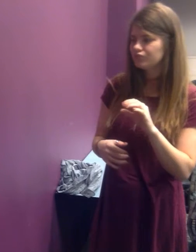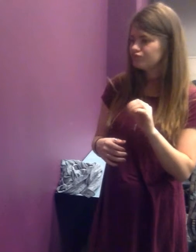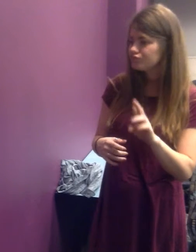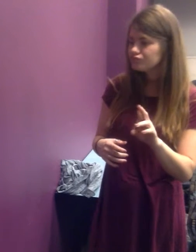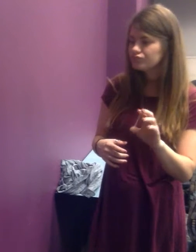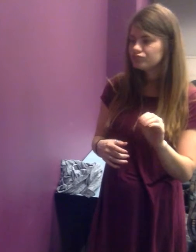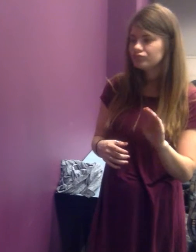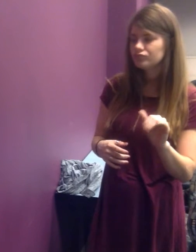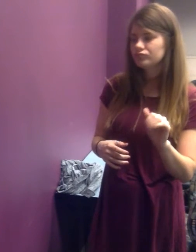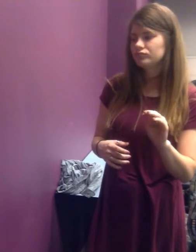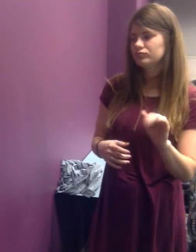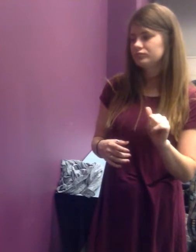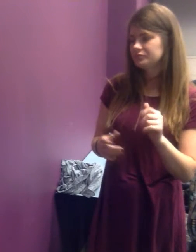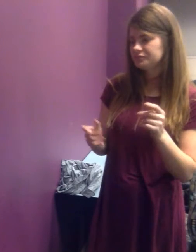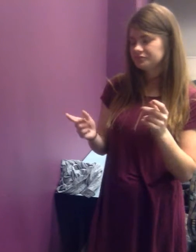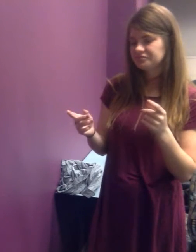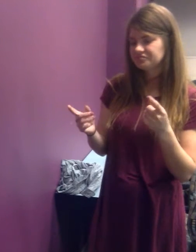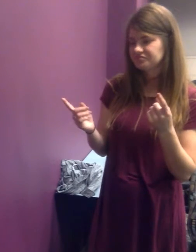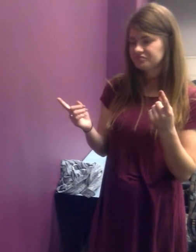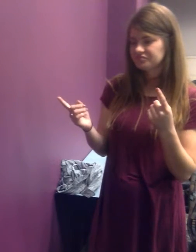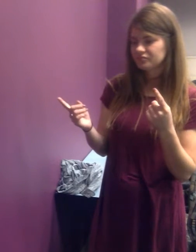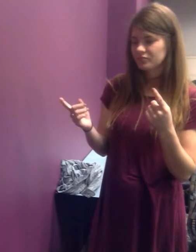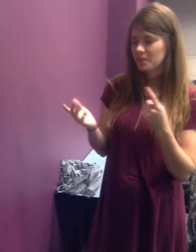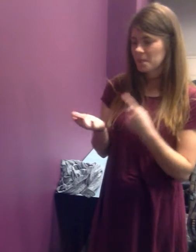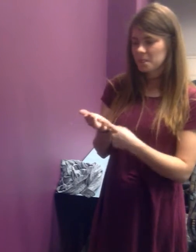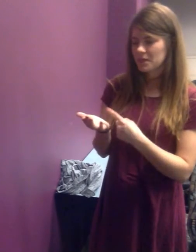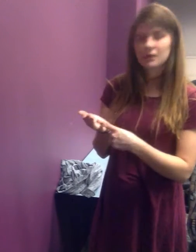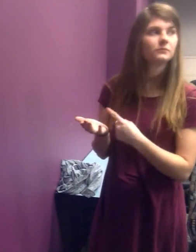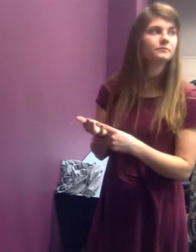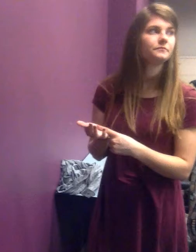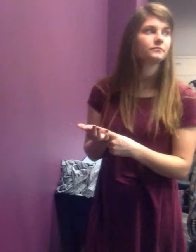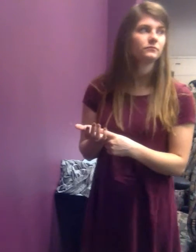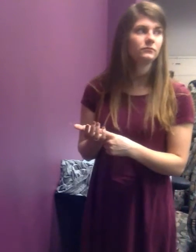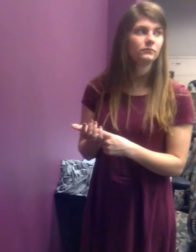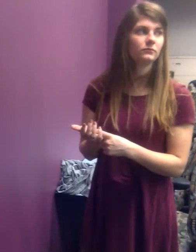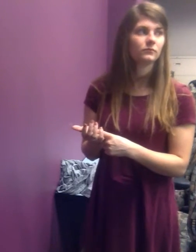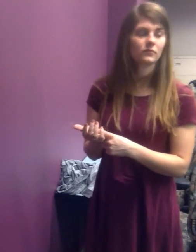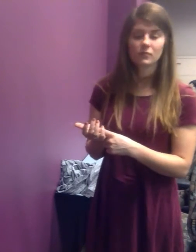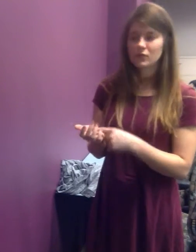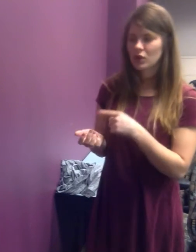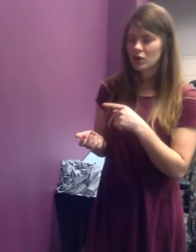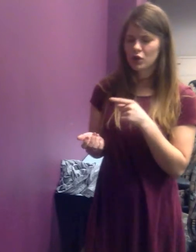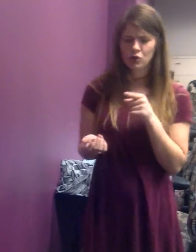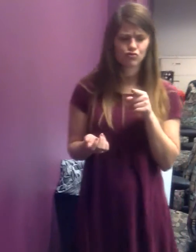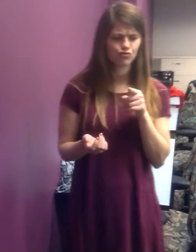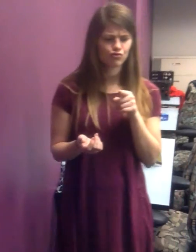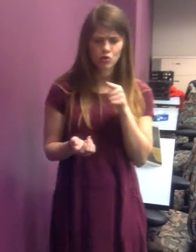I wish we could speed up our efforts to reverse the policies that we have supported here at CEI.